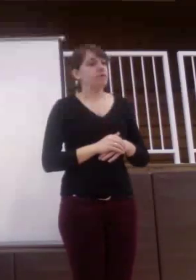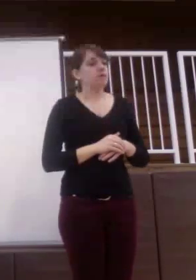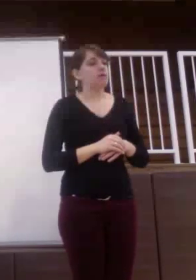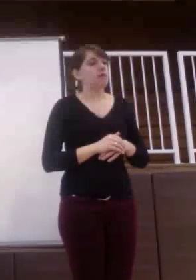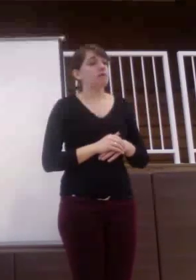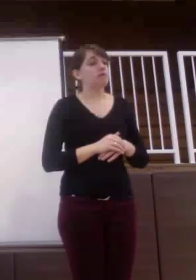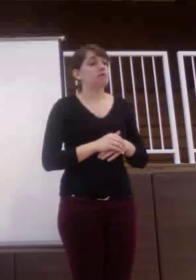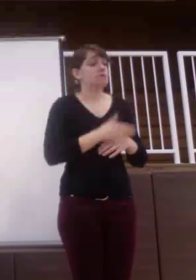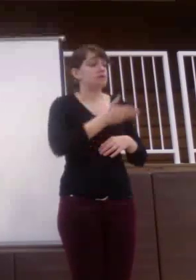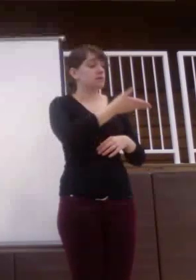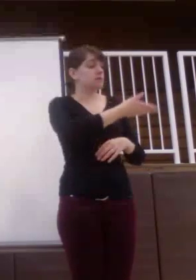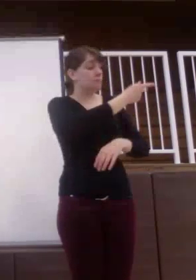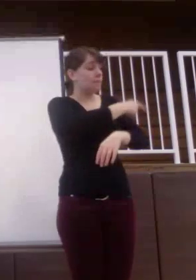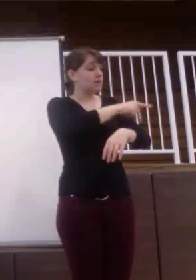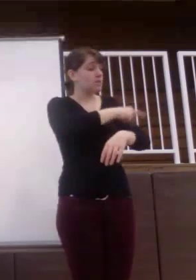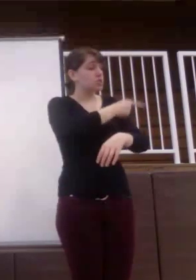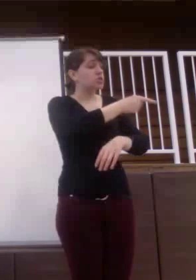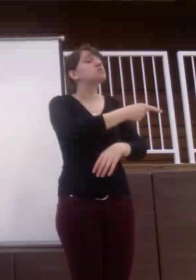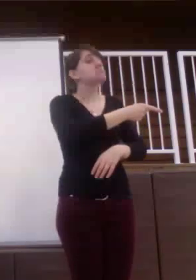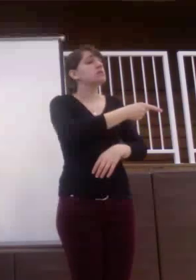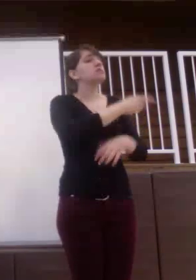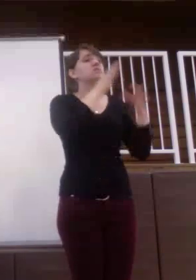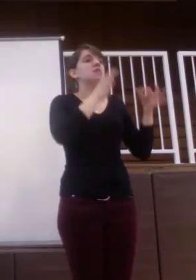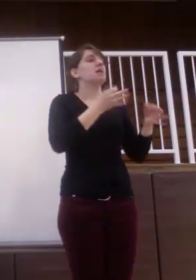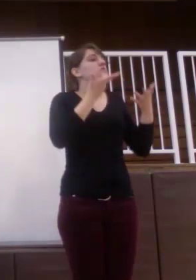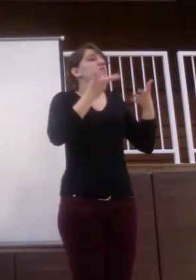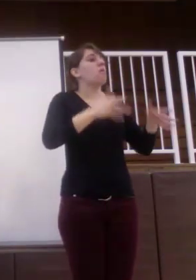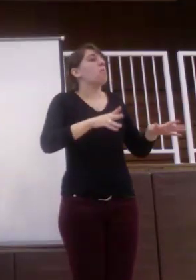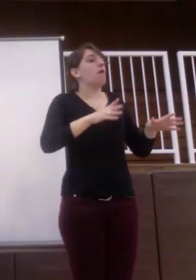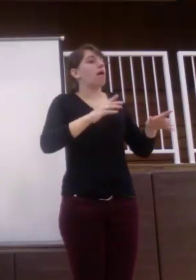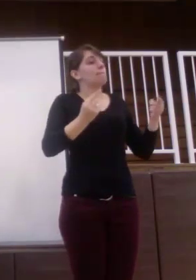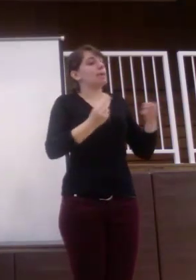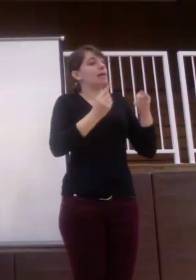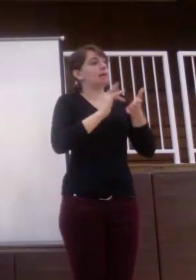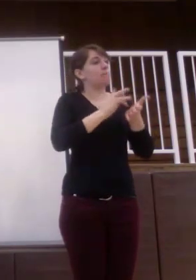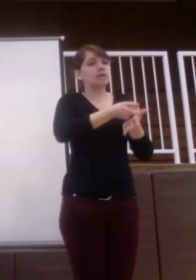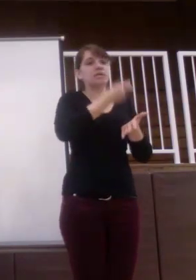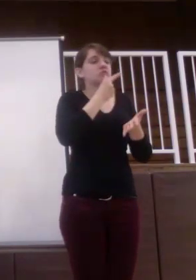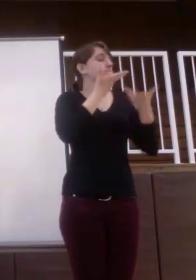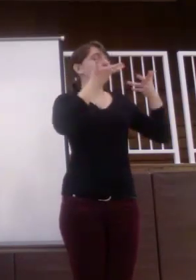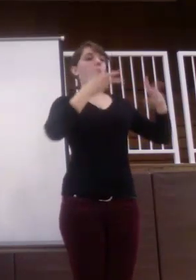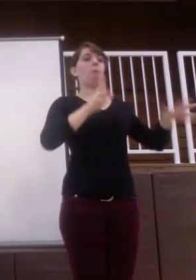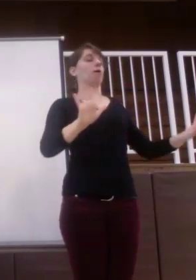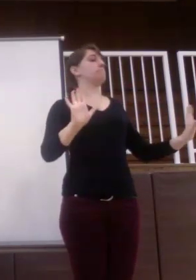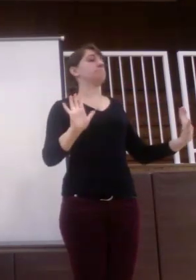This person had decided not to take any pain medications.